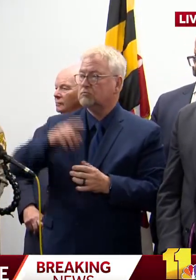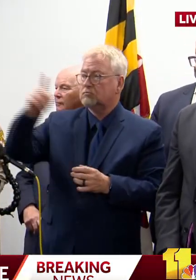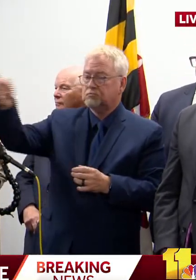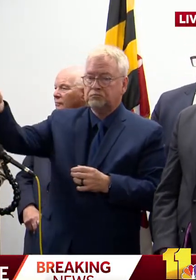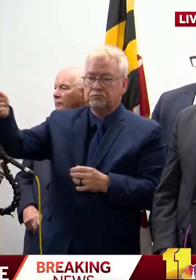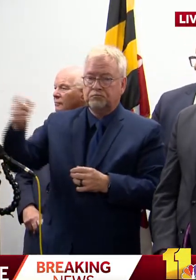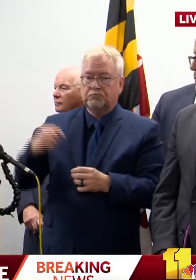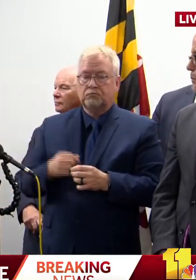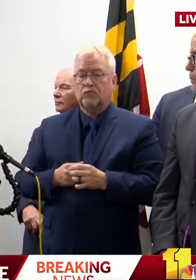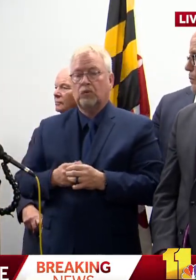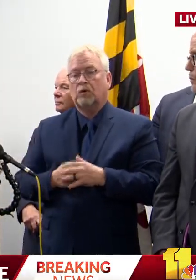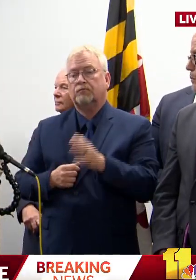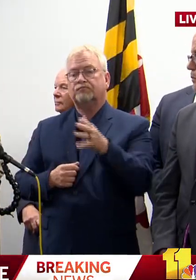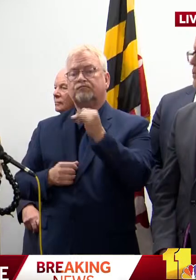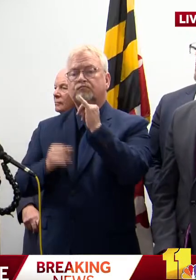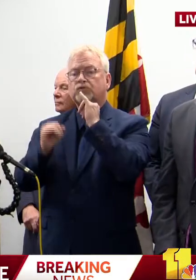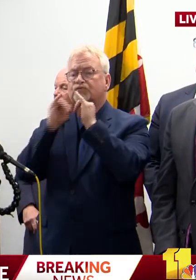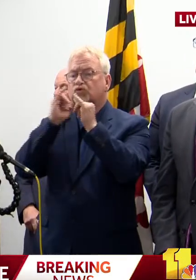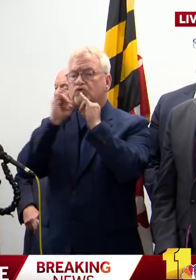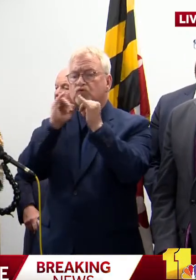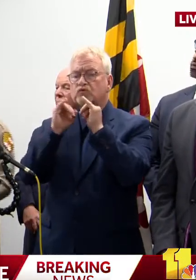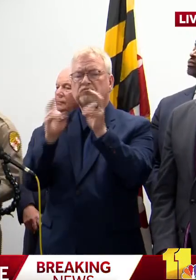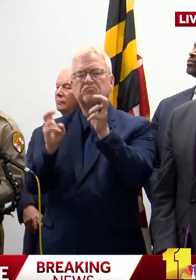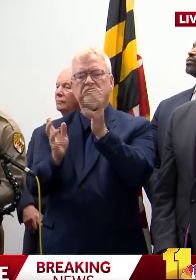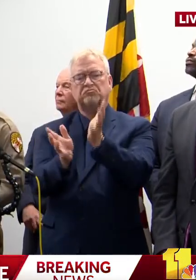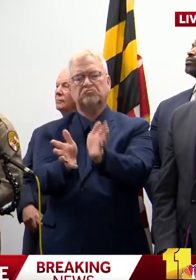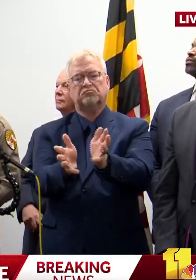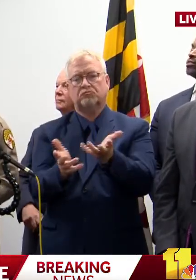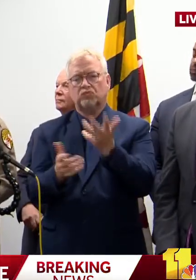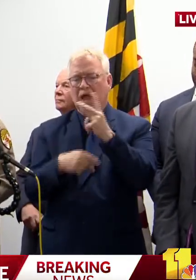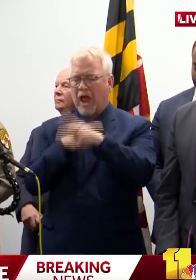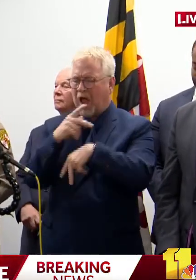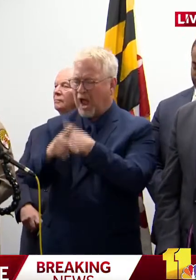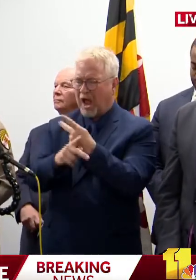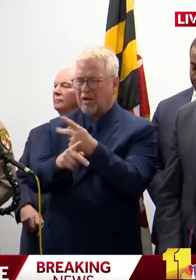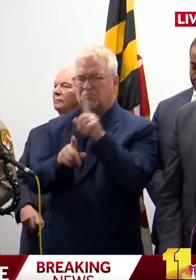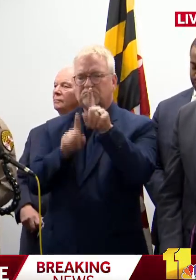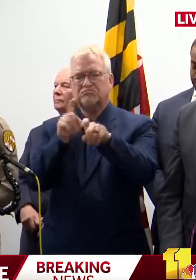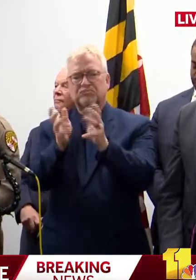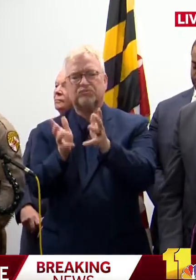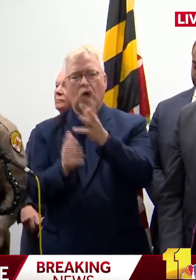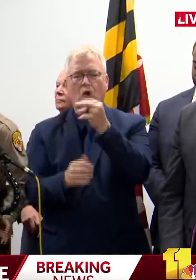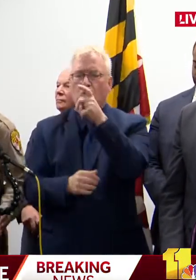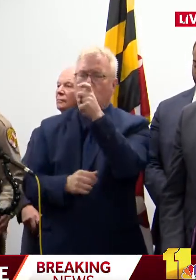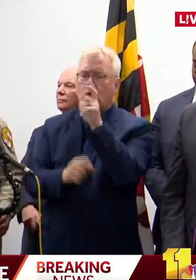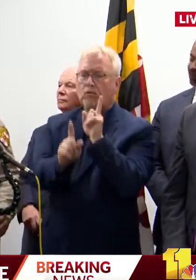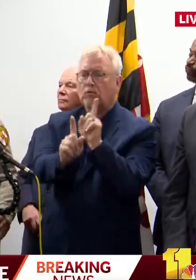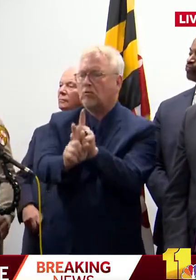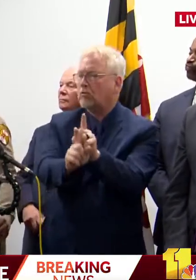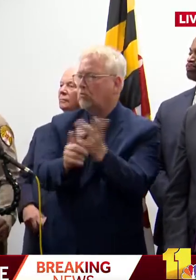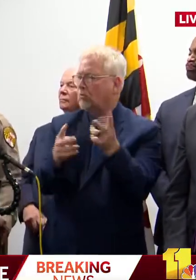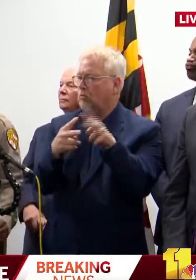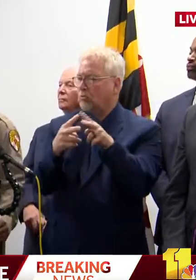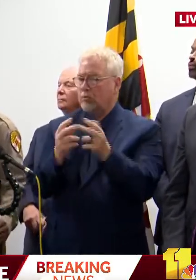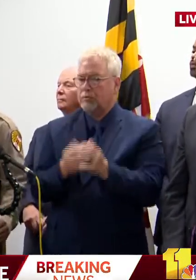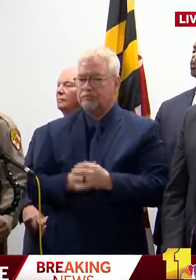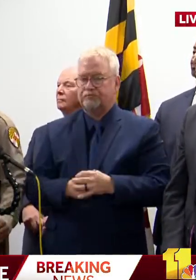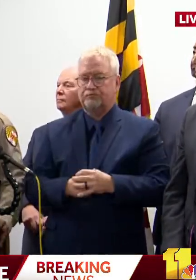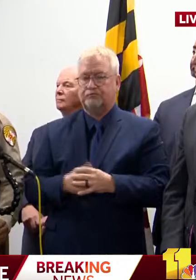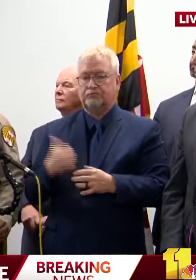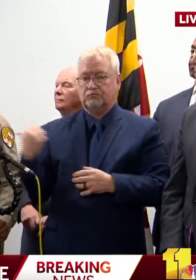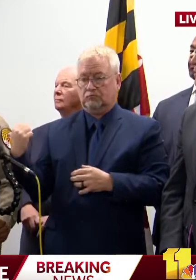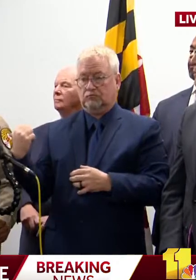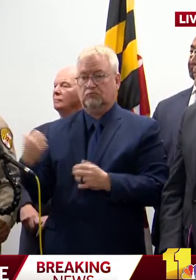interviews do you expect to, what kind of information do you expect to need to get from that person? Obviously, we're looking for any